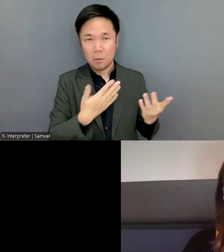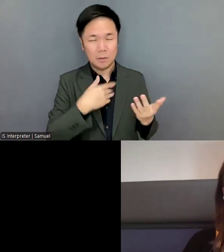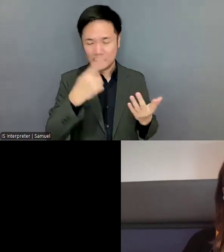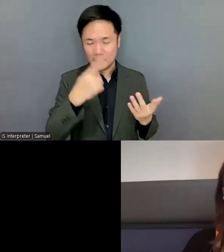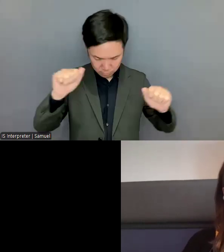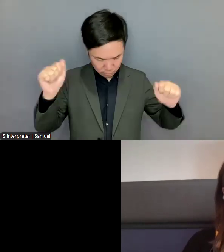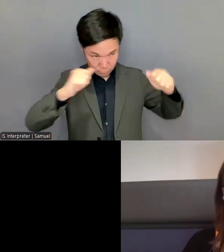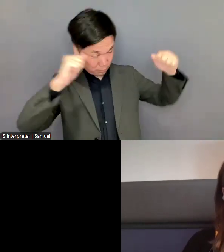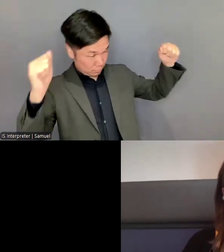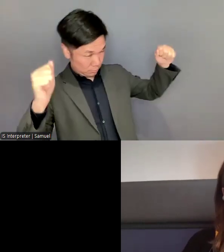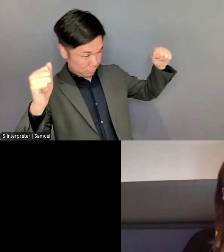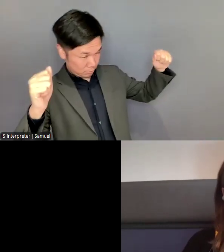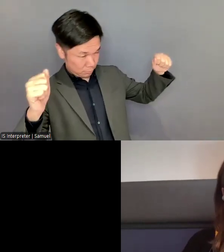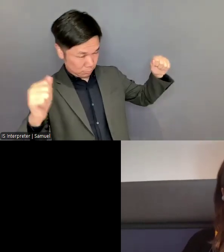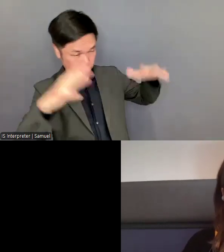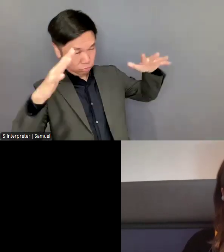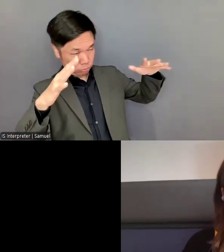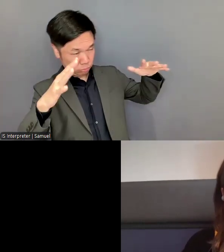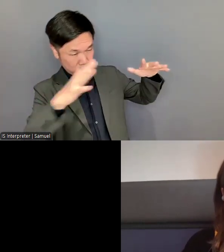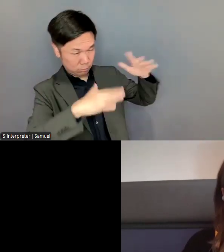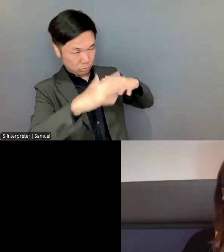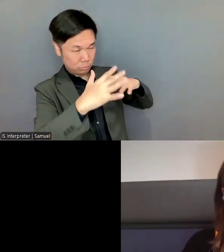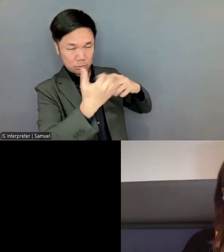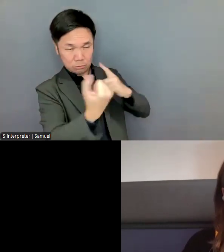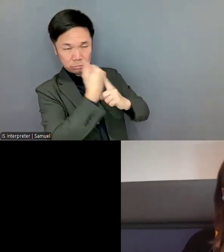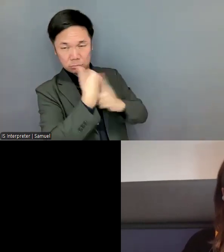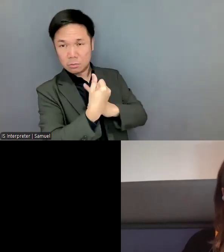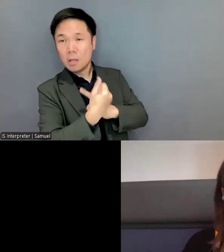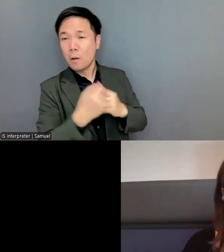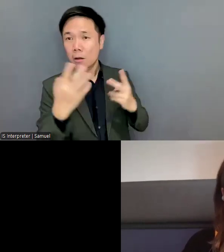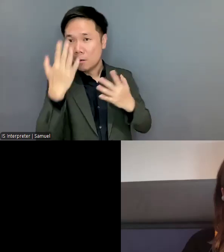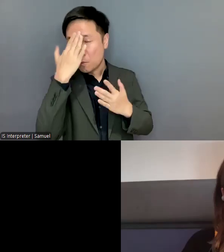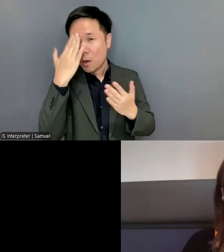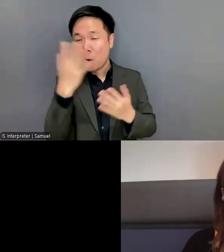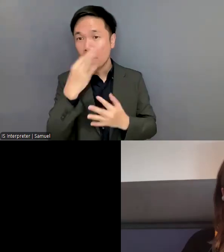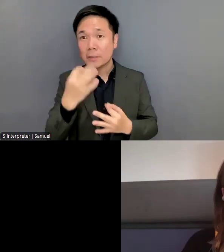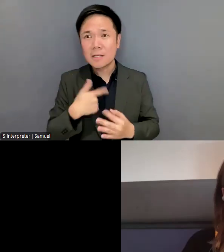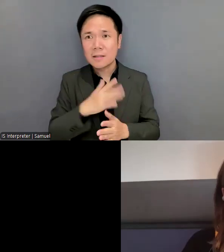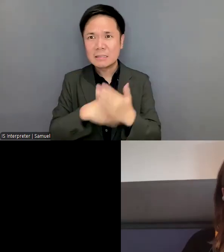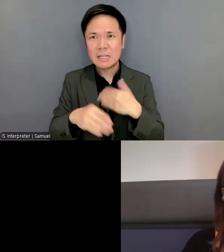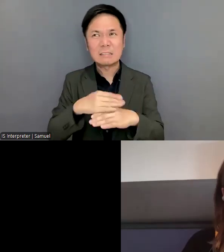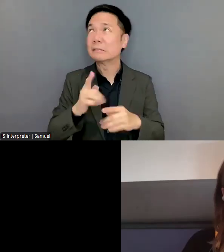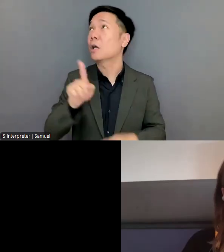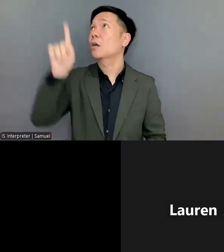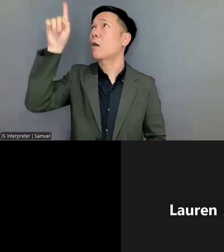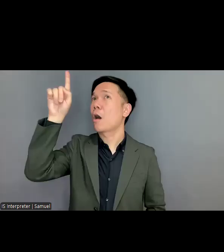sorcery-related violence because of the perception that disability is a curse